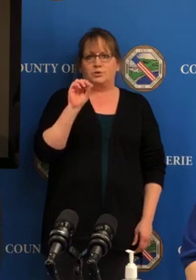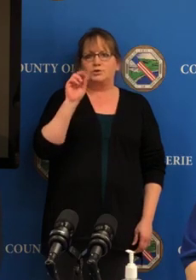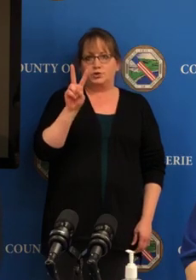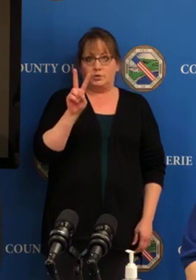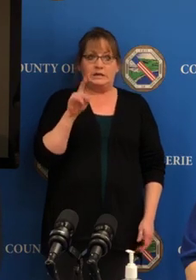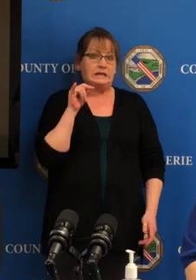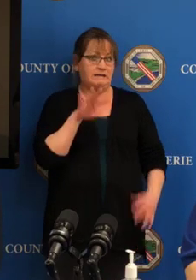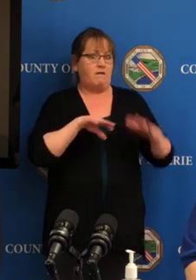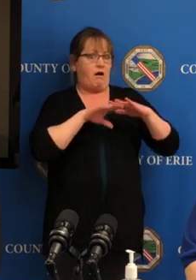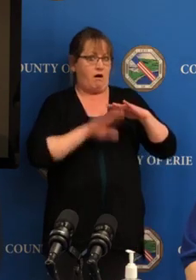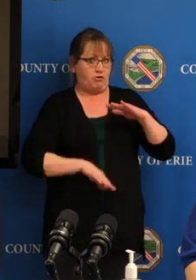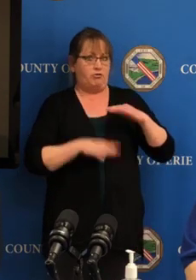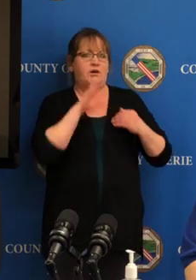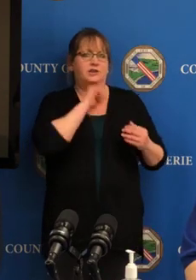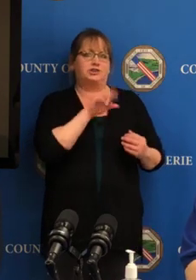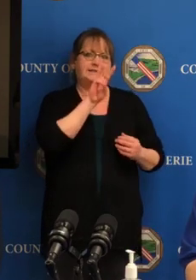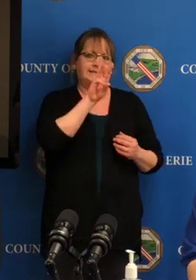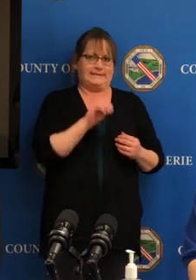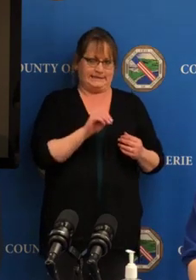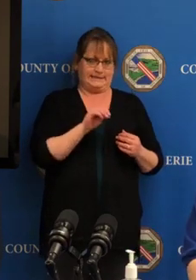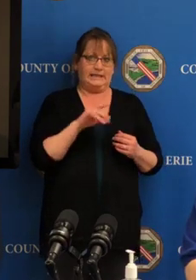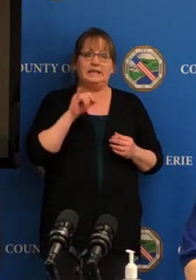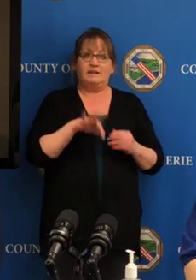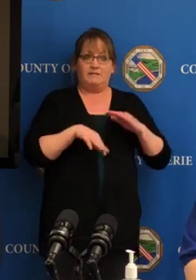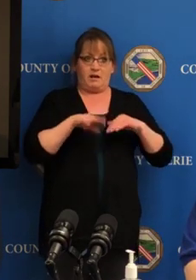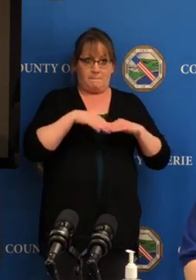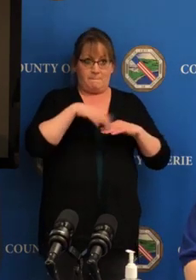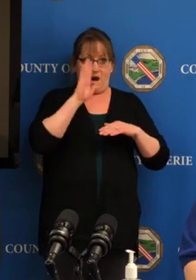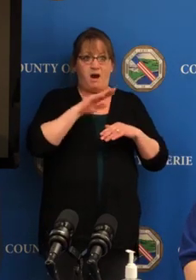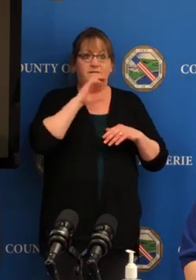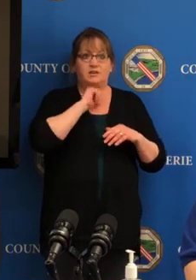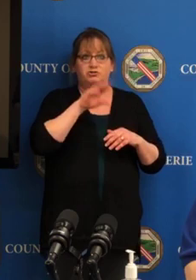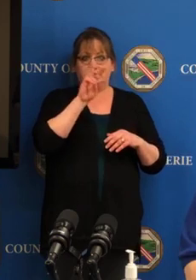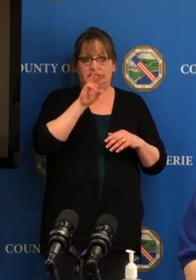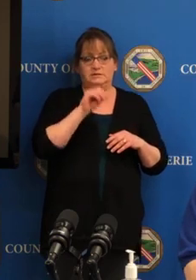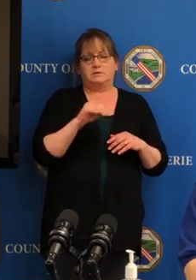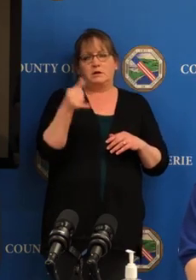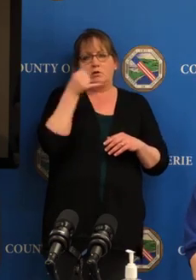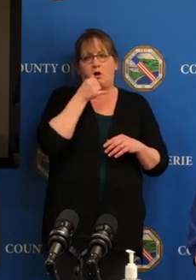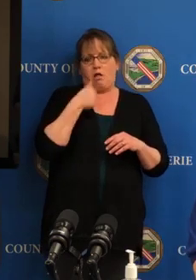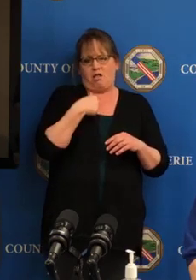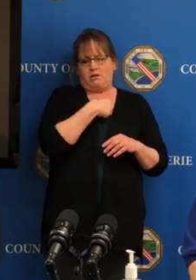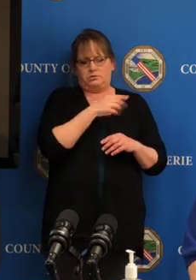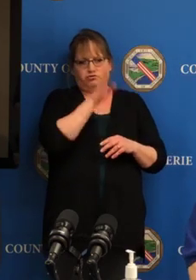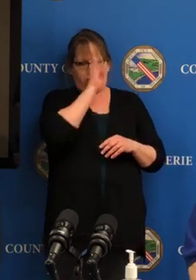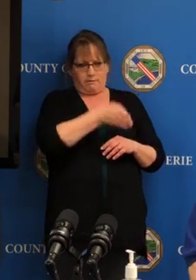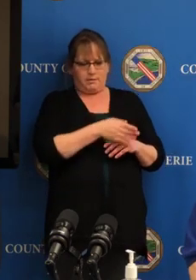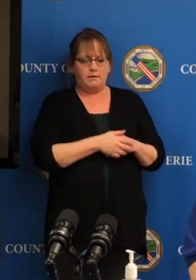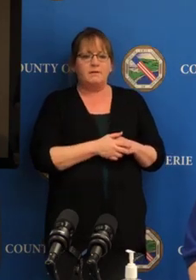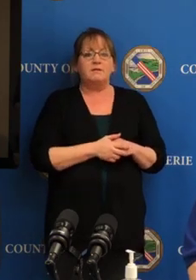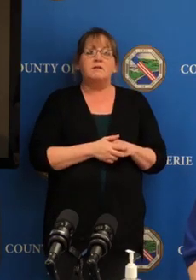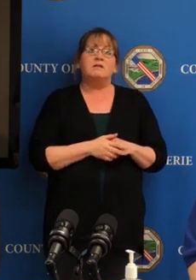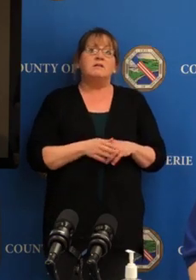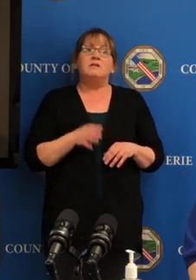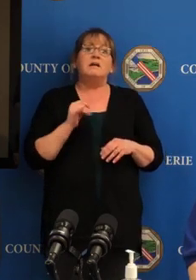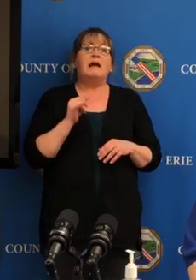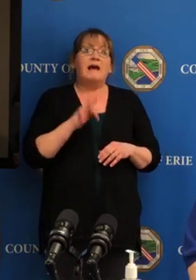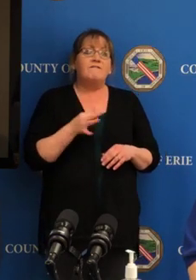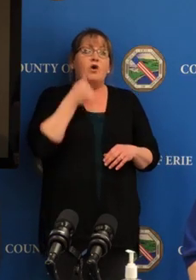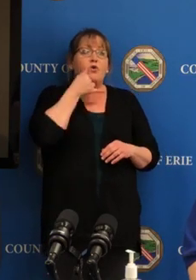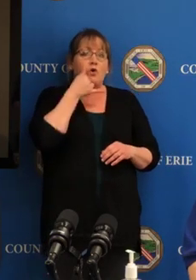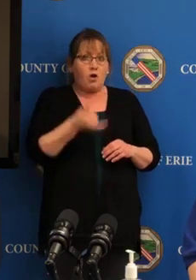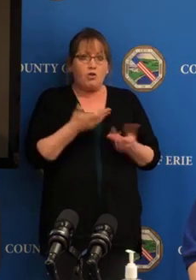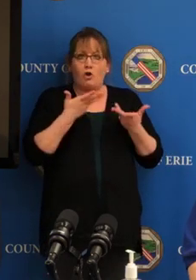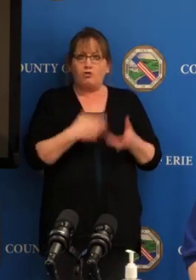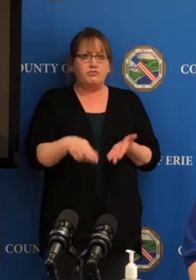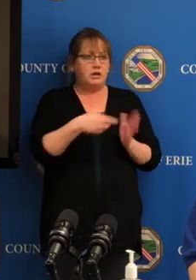822-2002. If you're under age 60. If you're 60 and older, call us directly. I will ask that those people who are calling and have